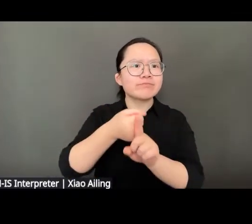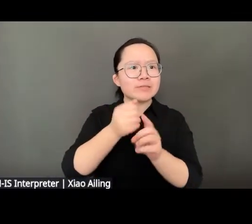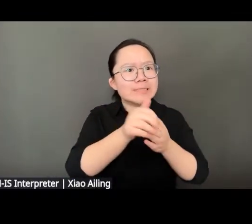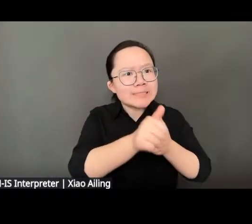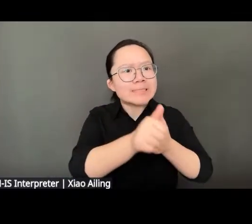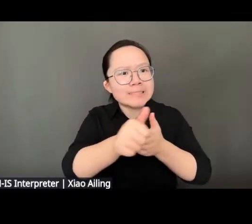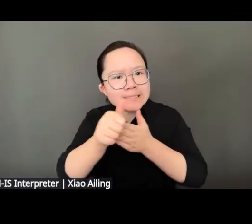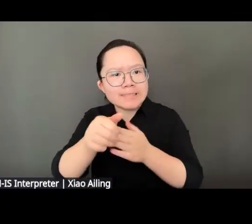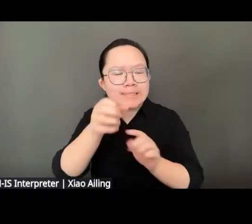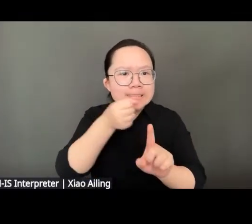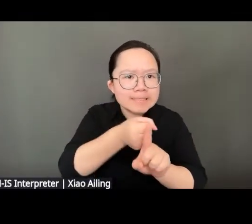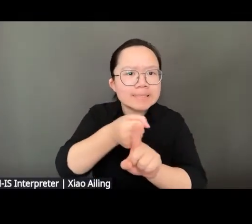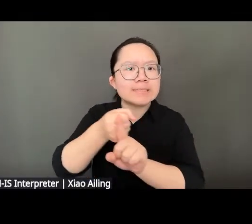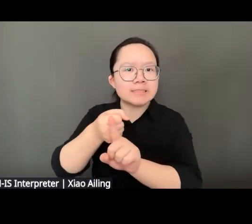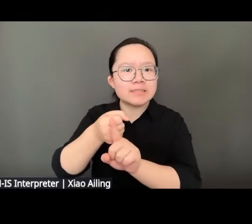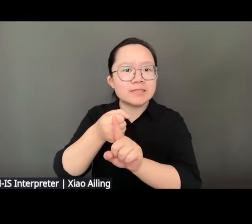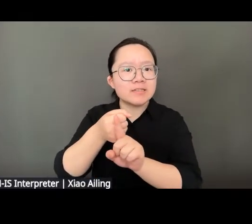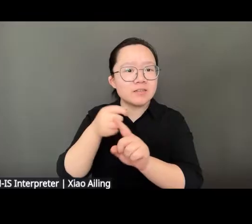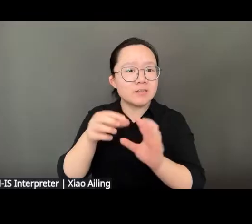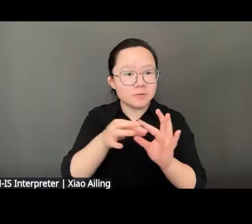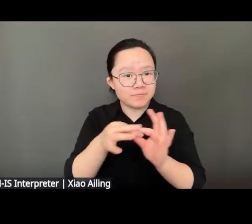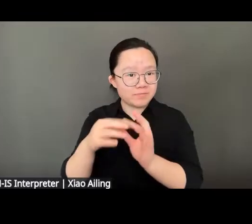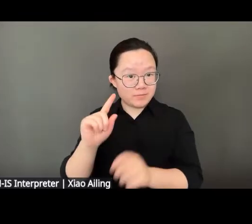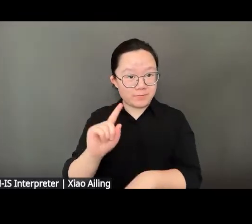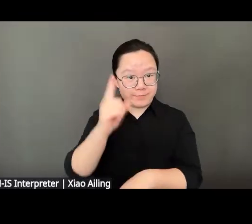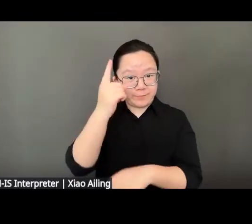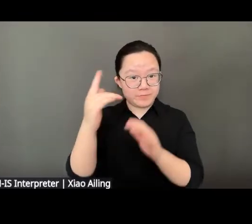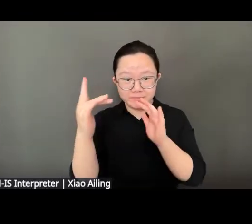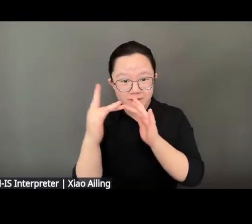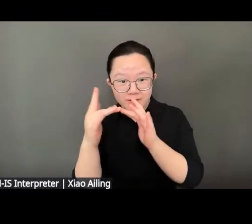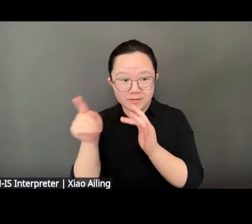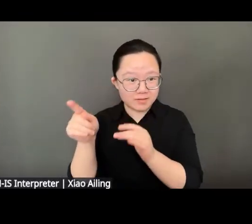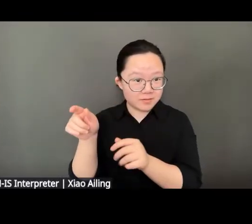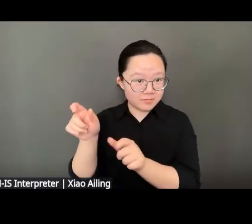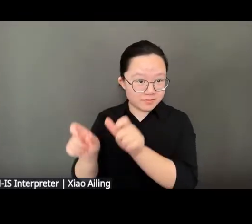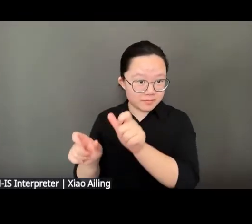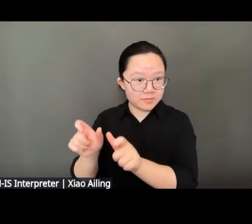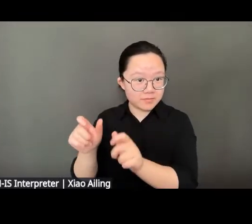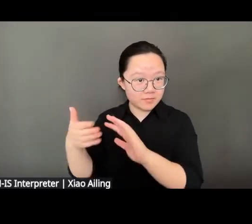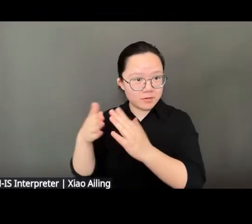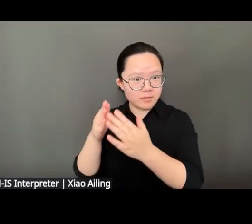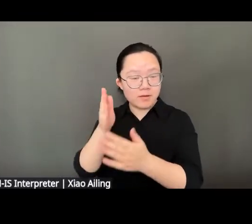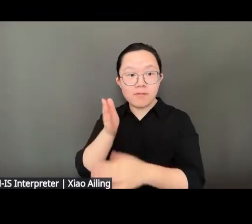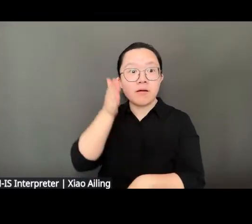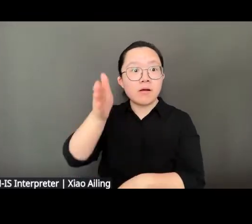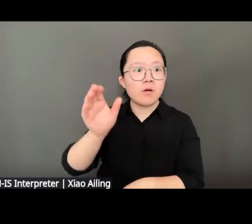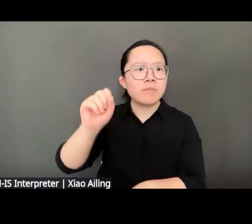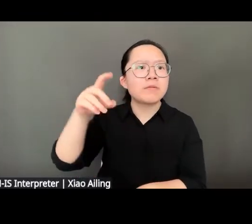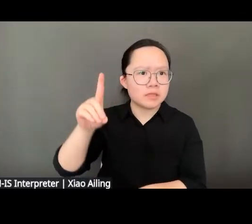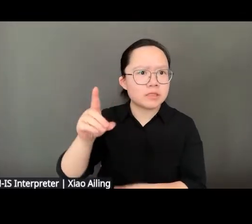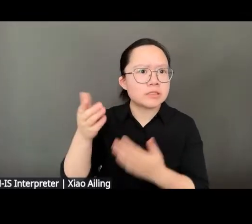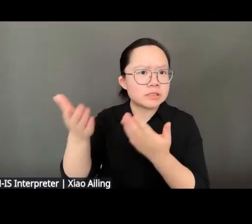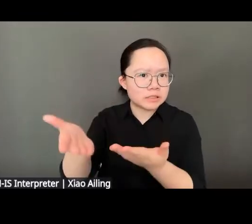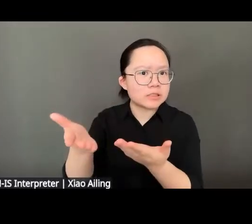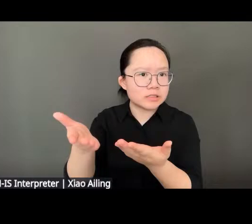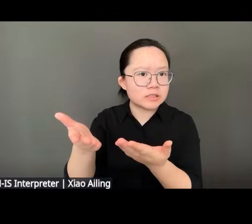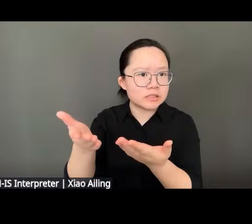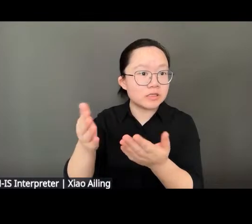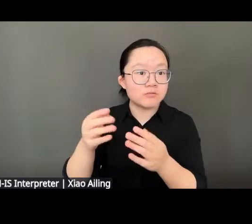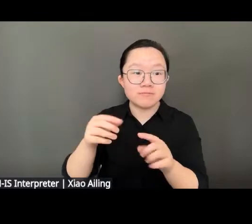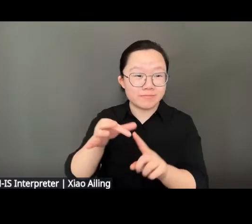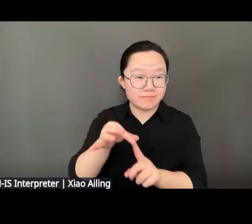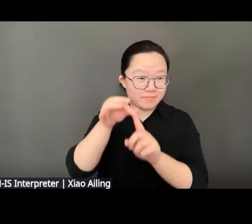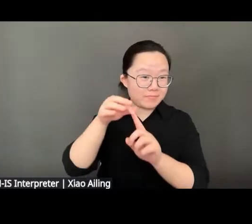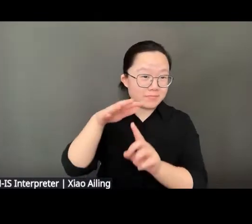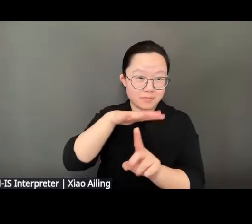to identify measures of redressal. So they are acutely aware of the risks experienced by people with